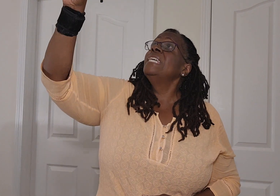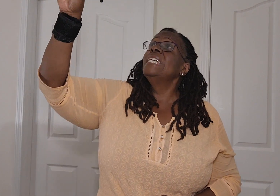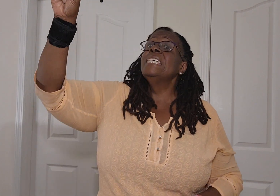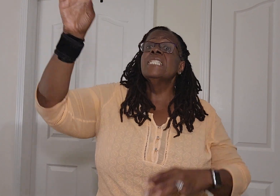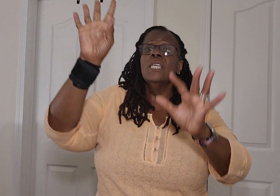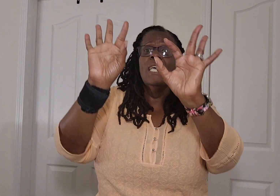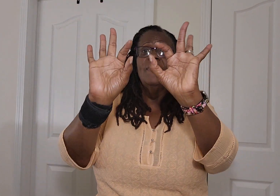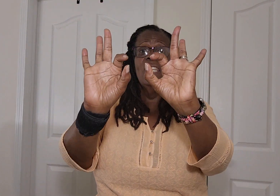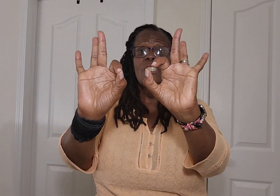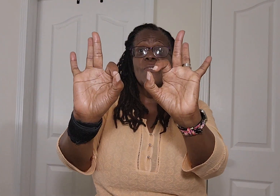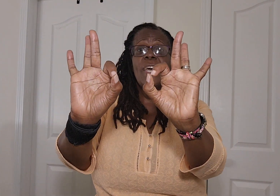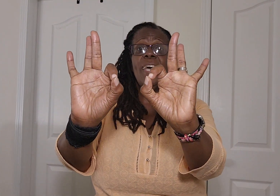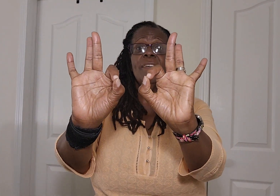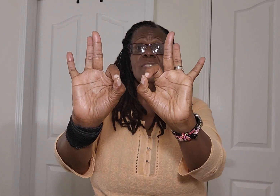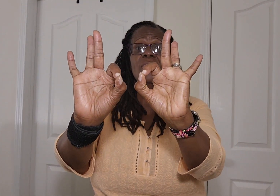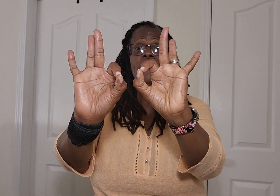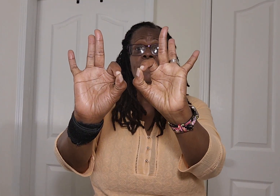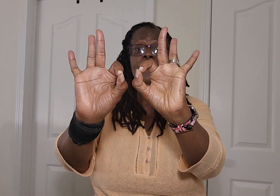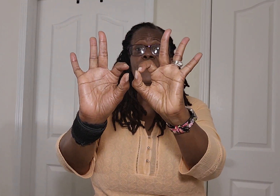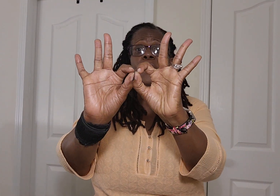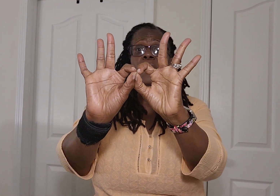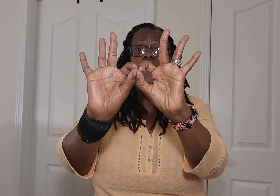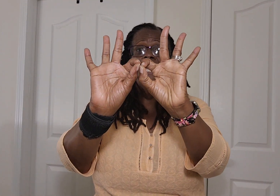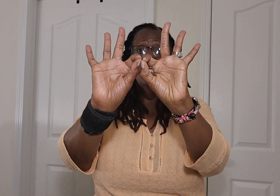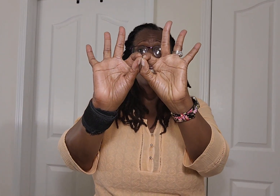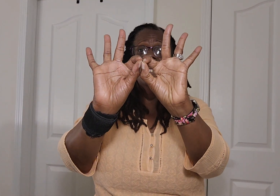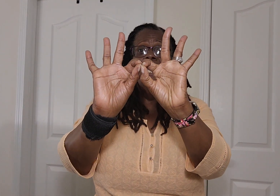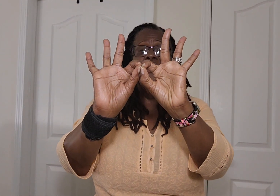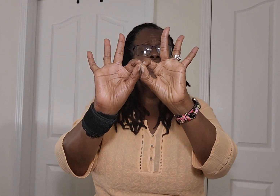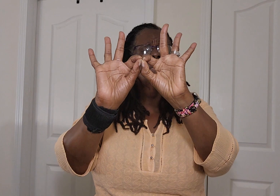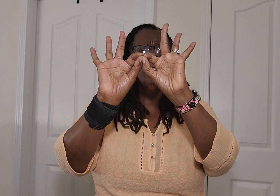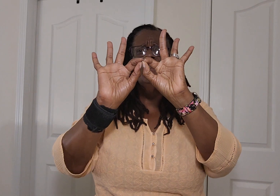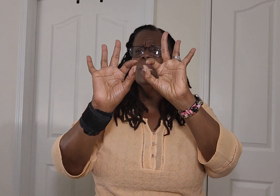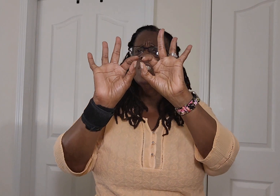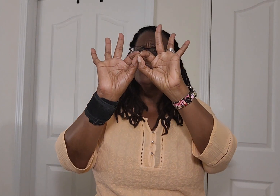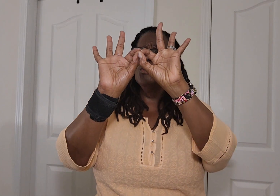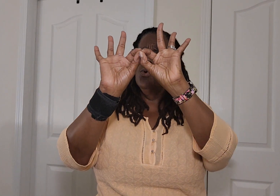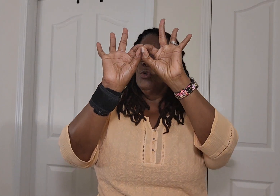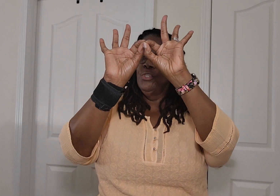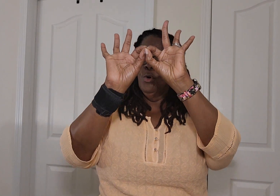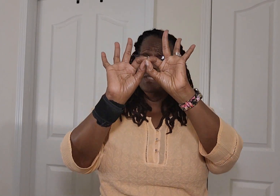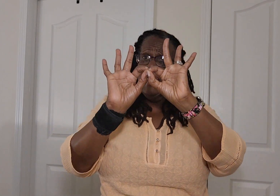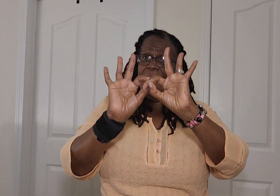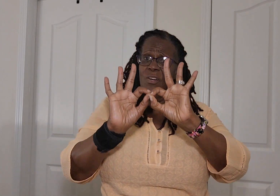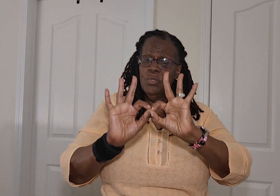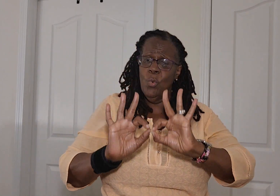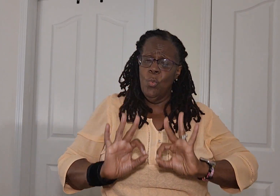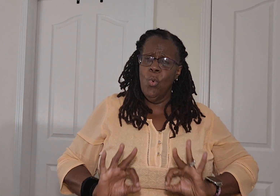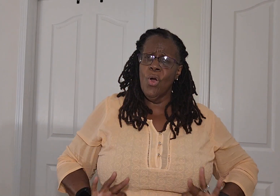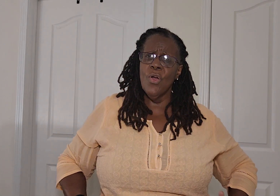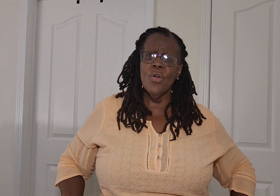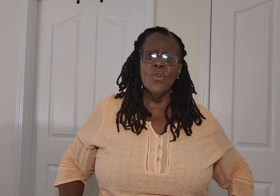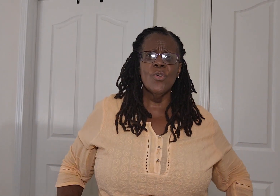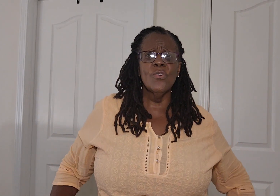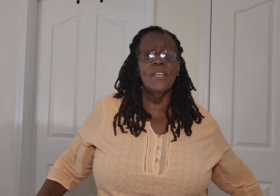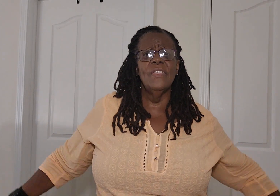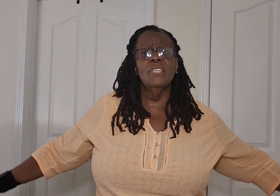he is, and these are the F's, and you're going to make a big circle. You go down, and then